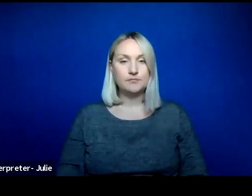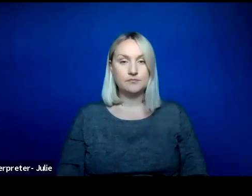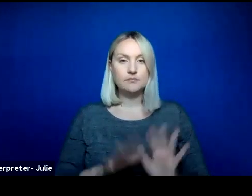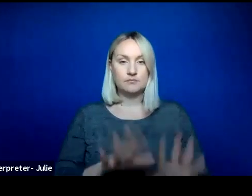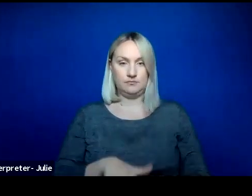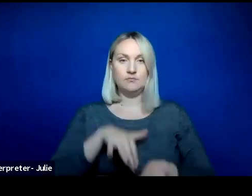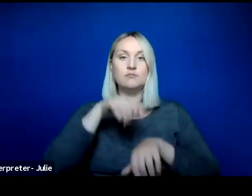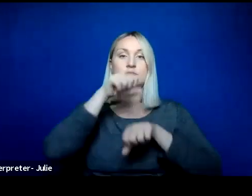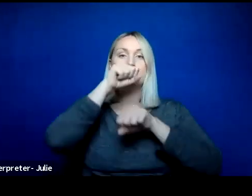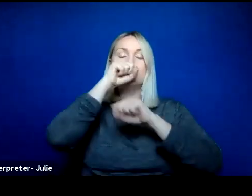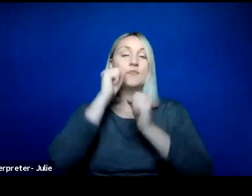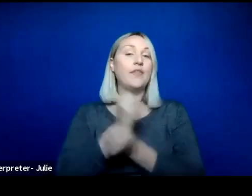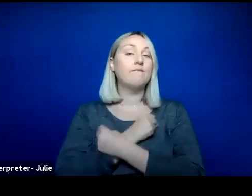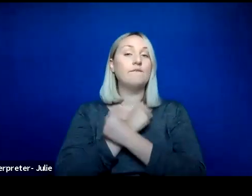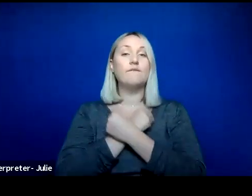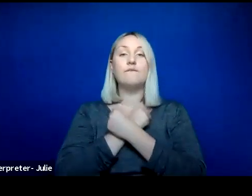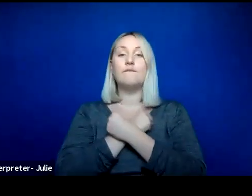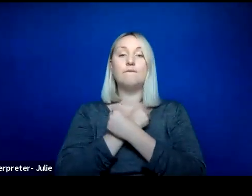in love,